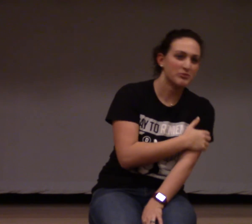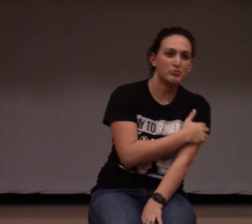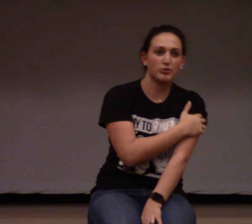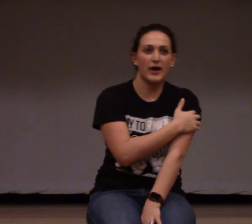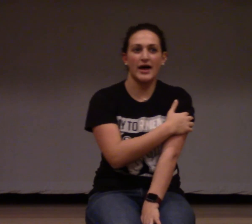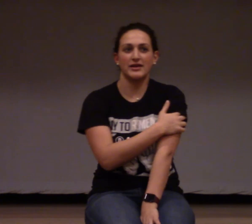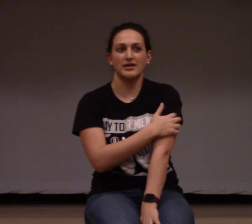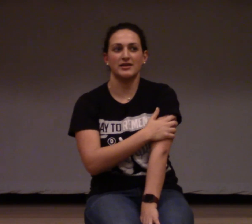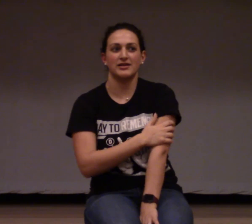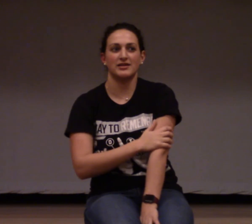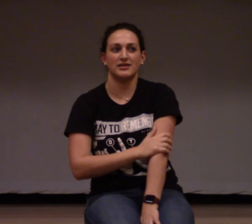Bread.